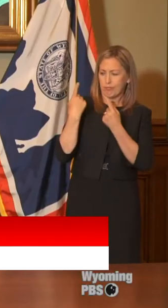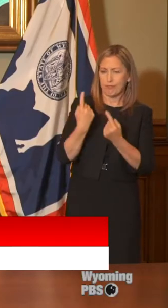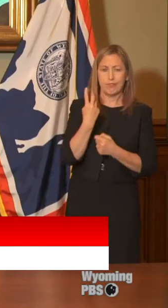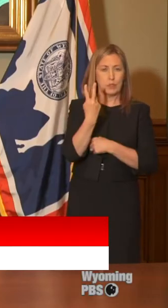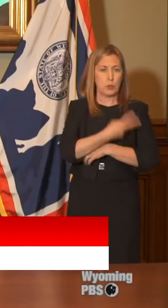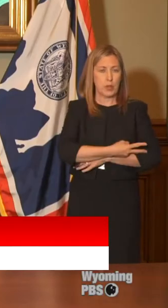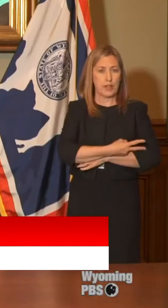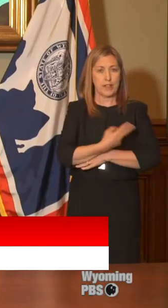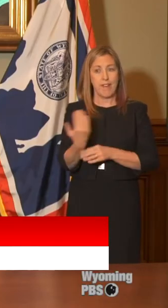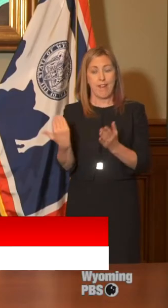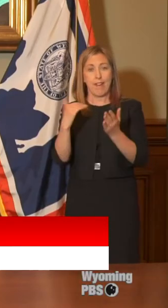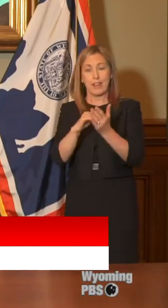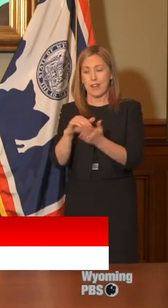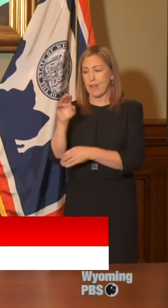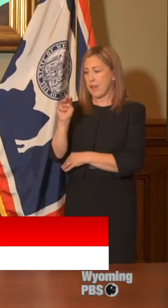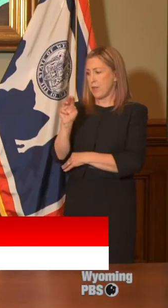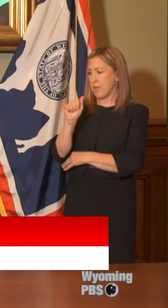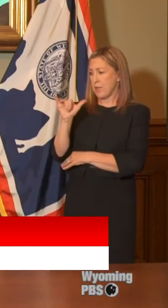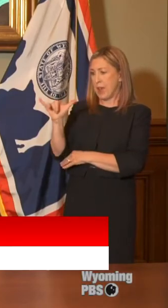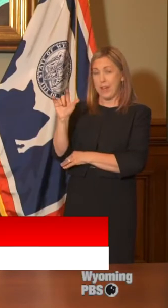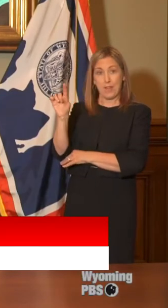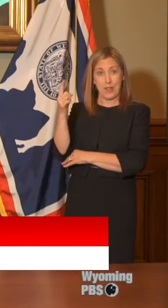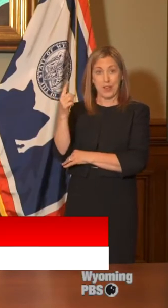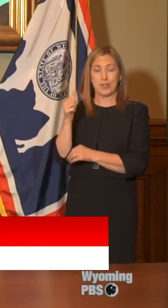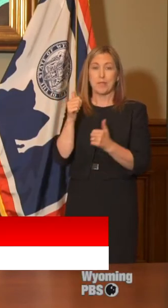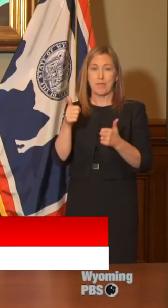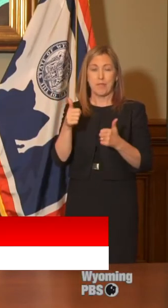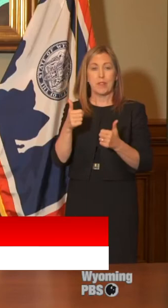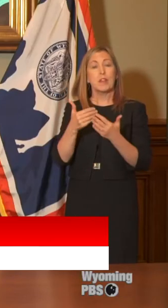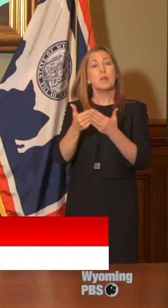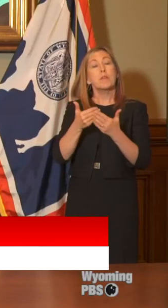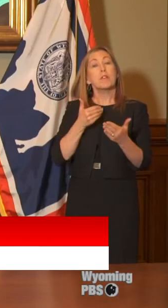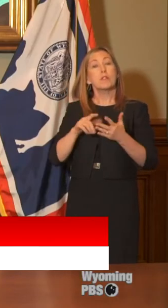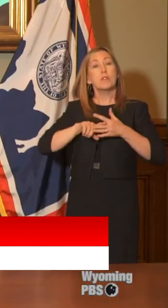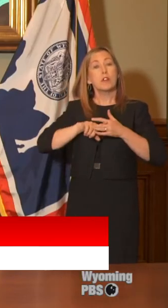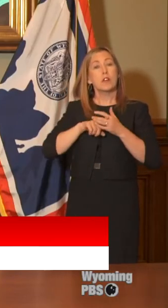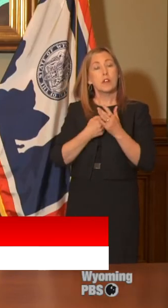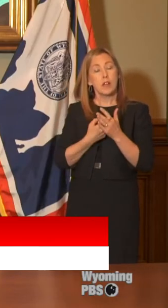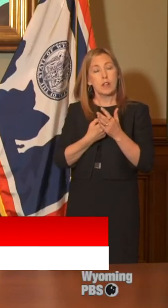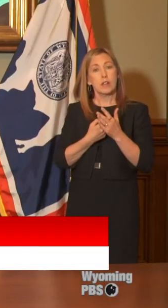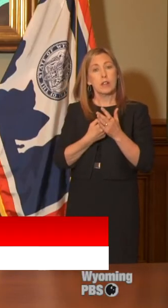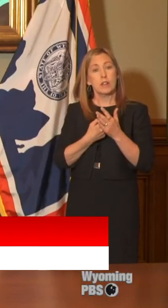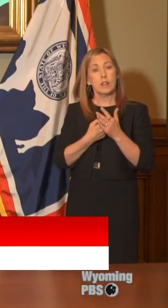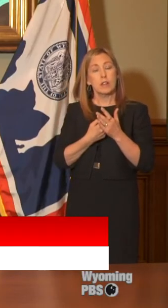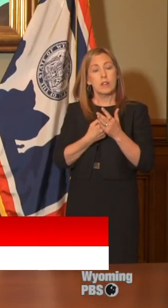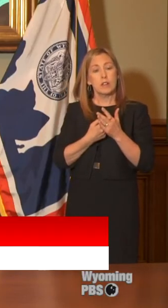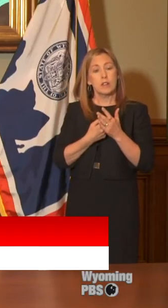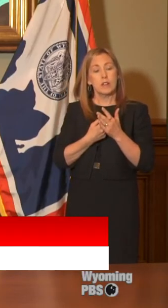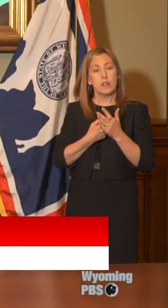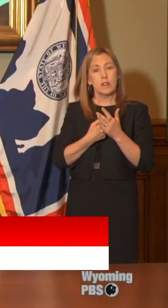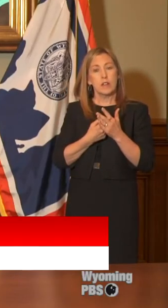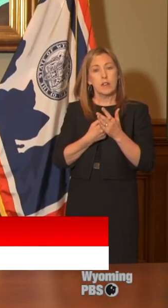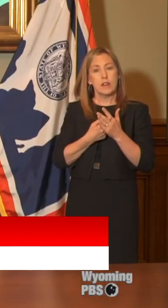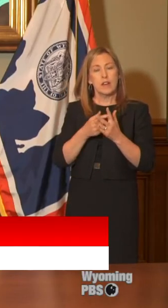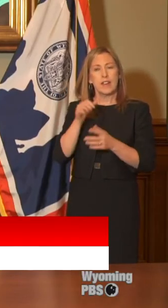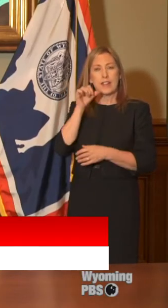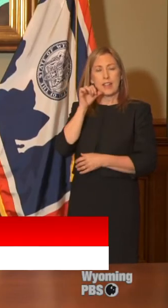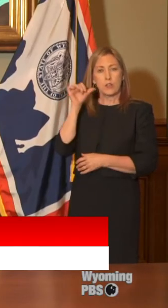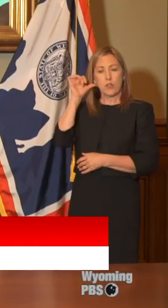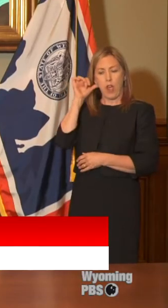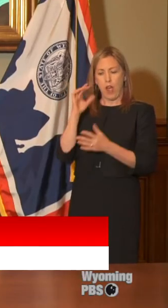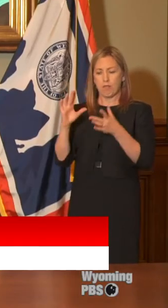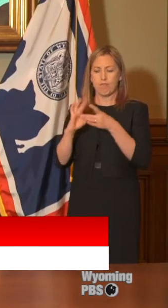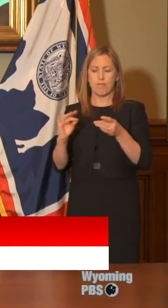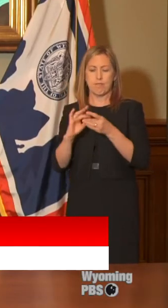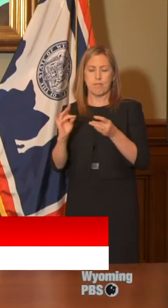May 1st, and before I begin, let me just, yesterday I made a comment about